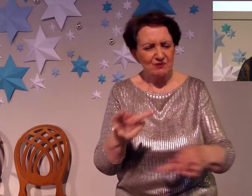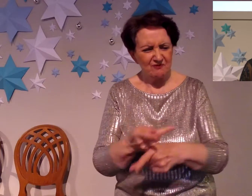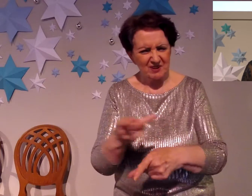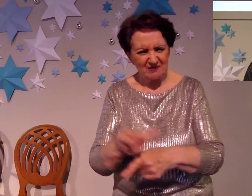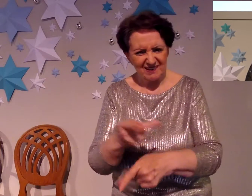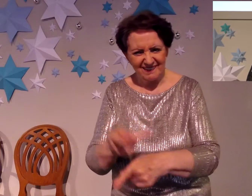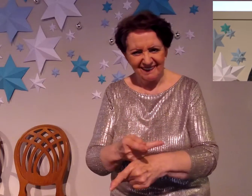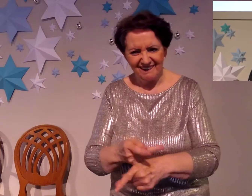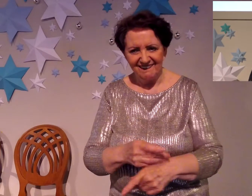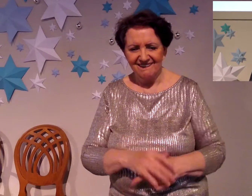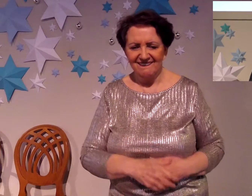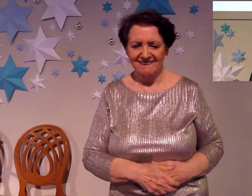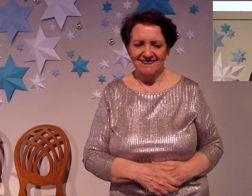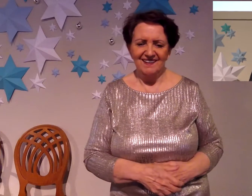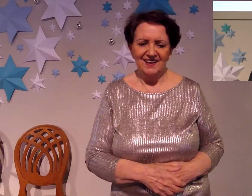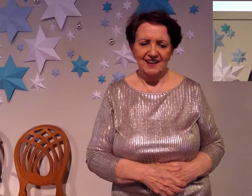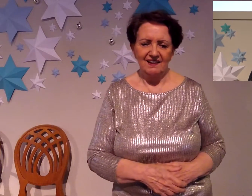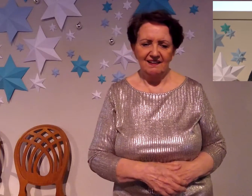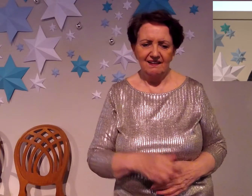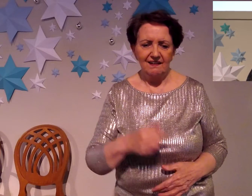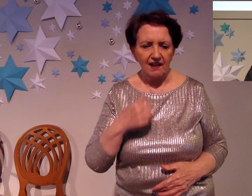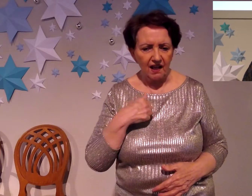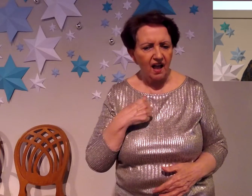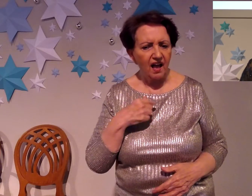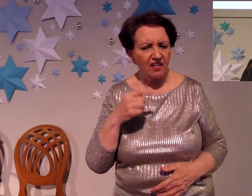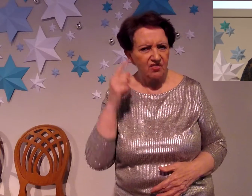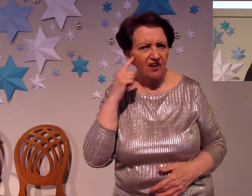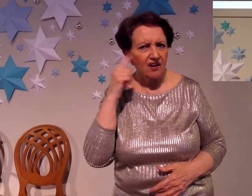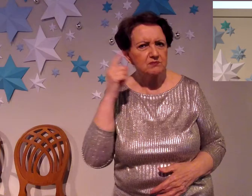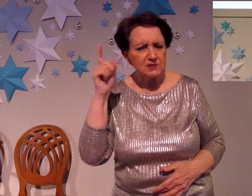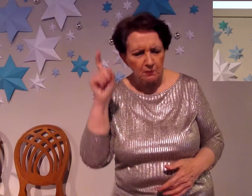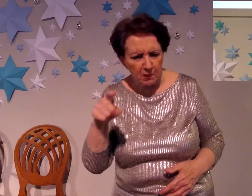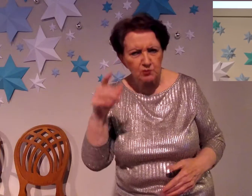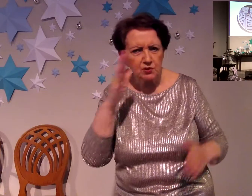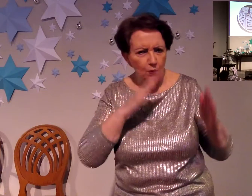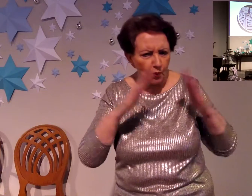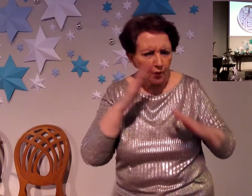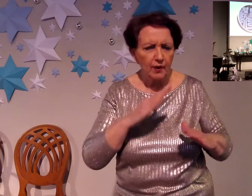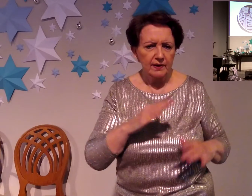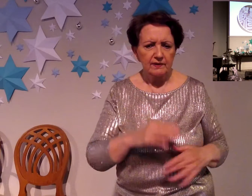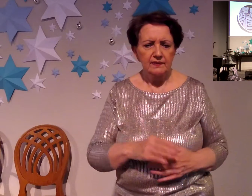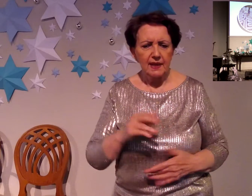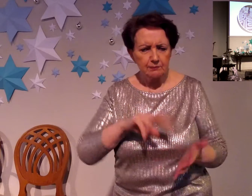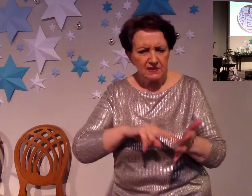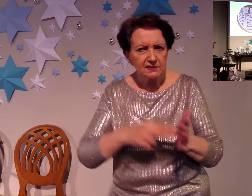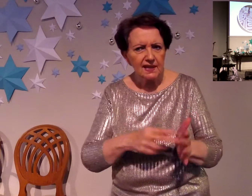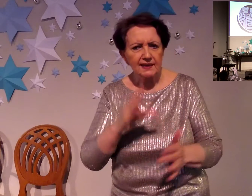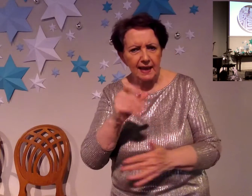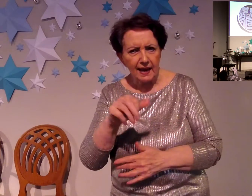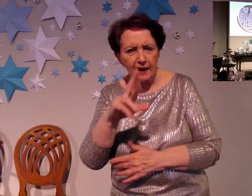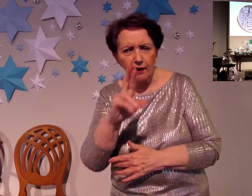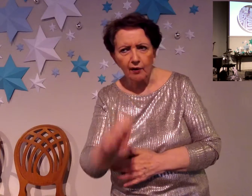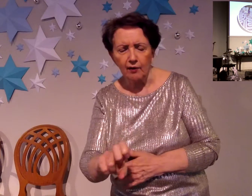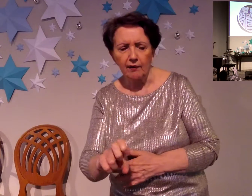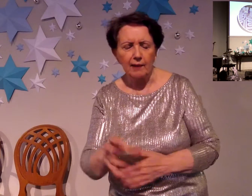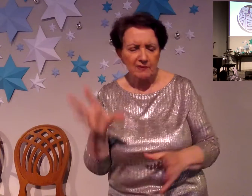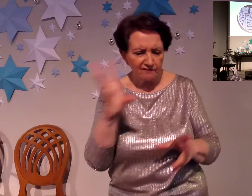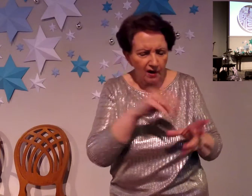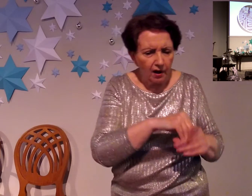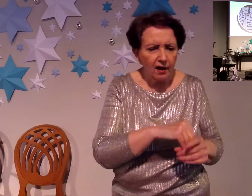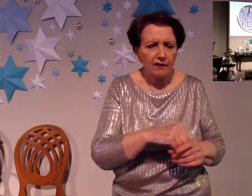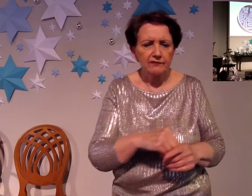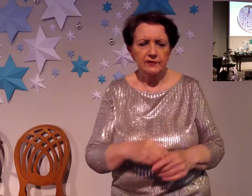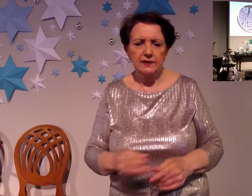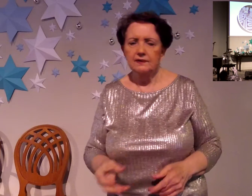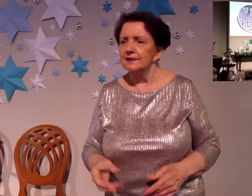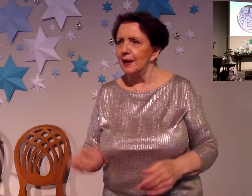utterly invested in worry because that meant I was paying attention. That I cared about it, that I was all involved, and I was all engaged, and I was certainly